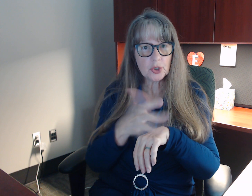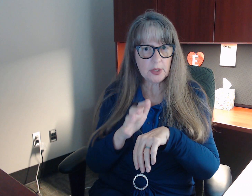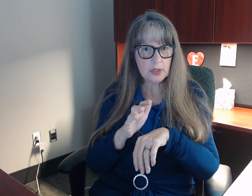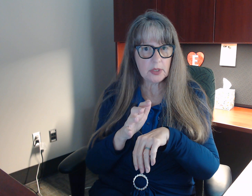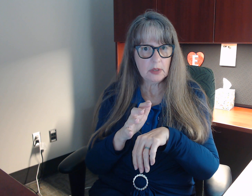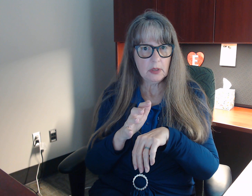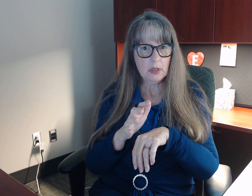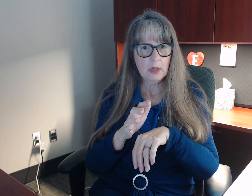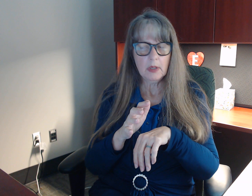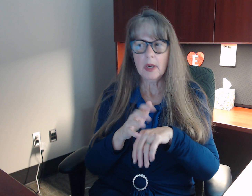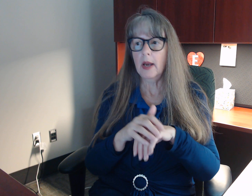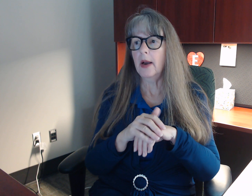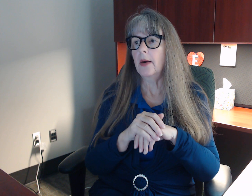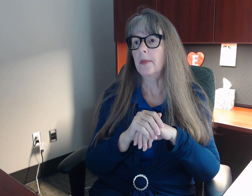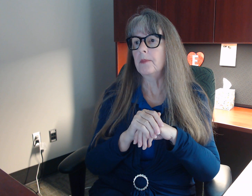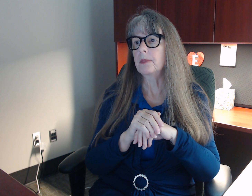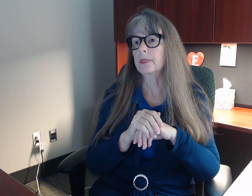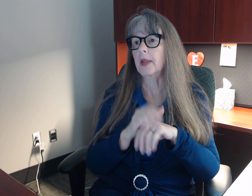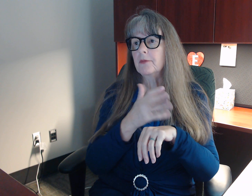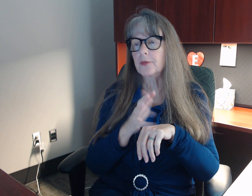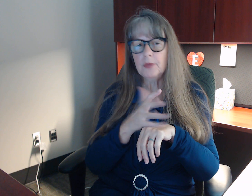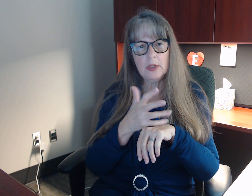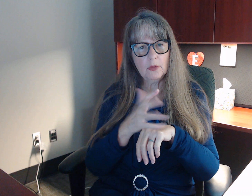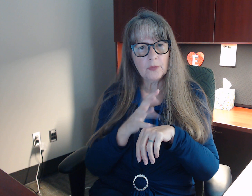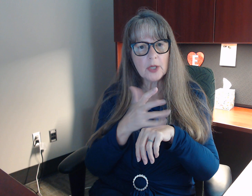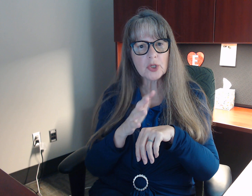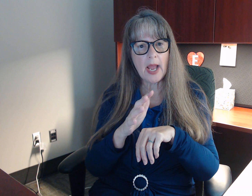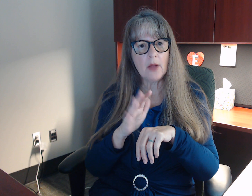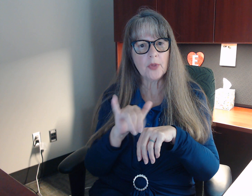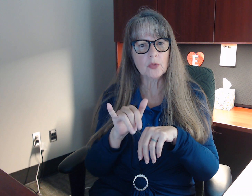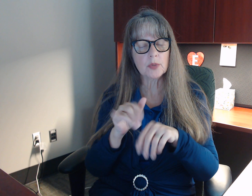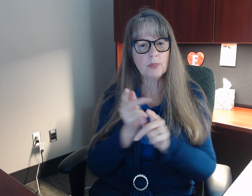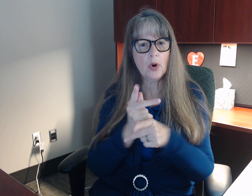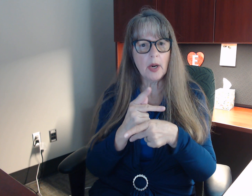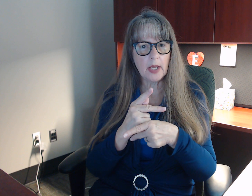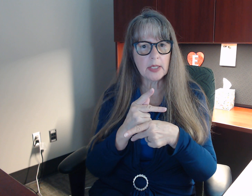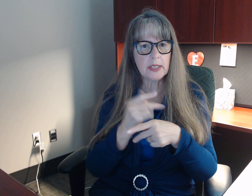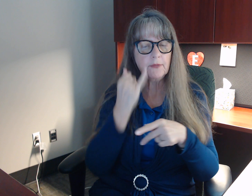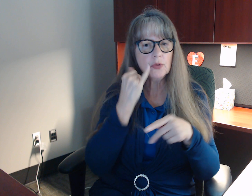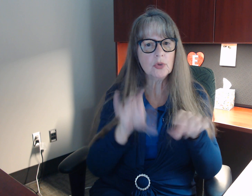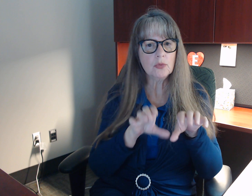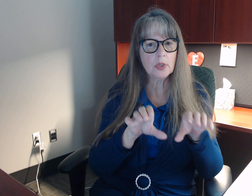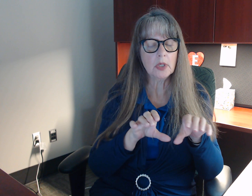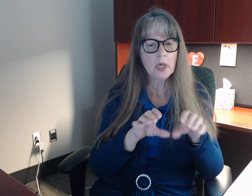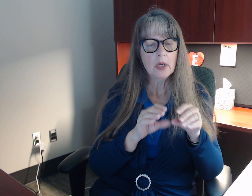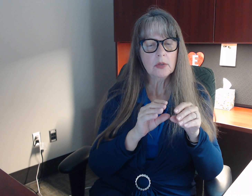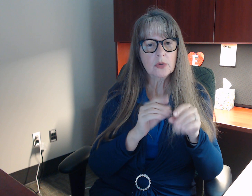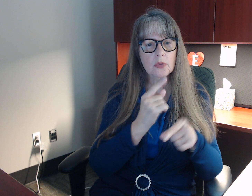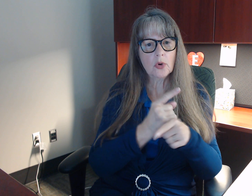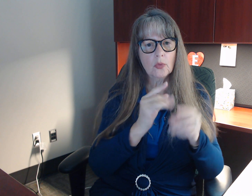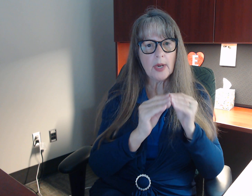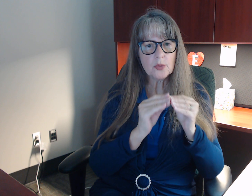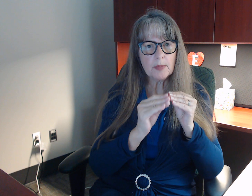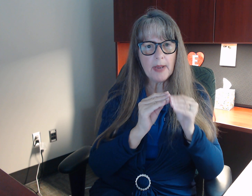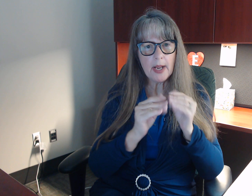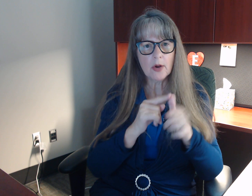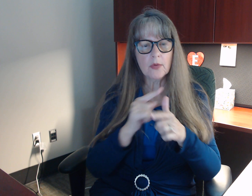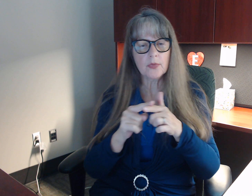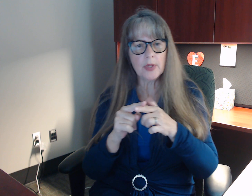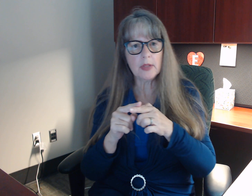flushes, and flush out those products. If you do the correct repair, then